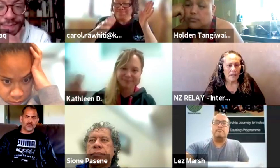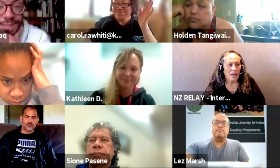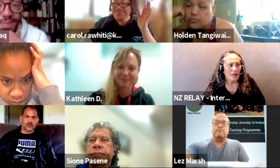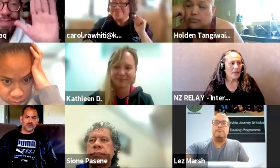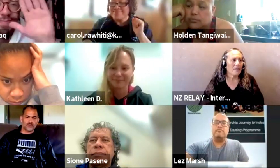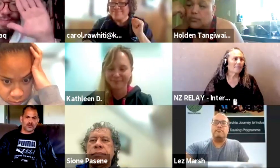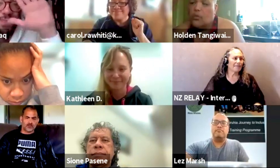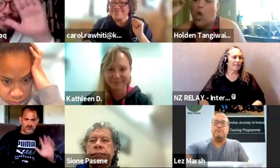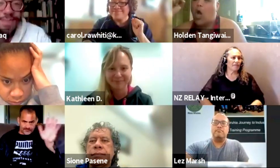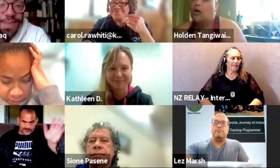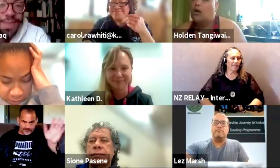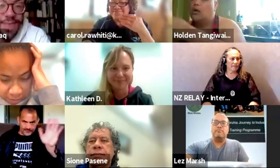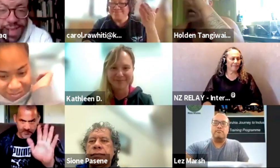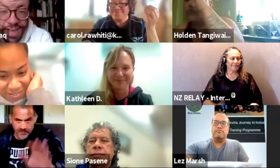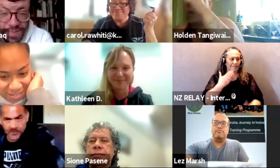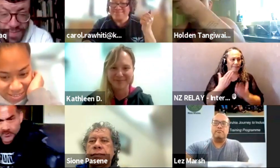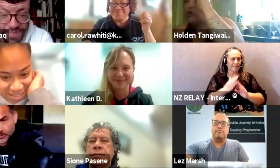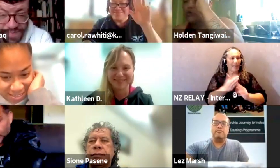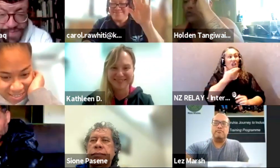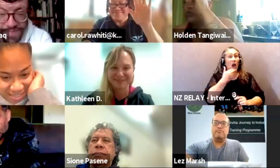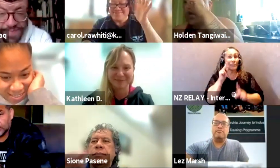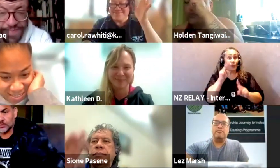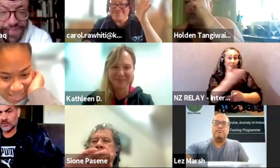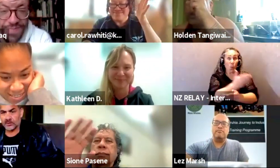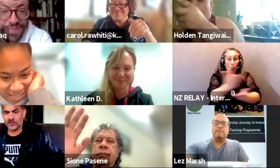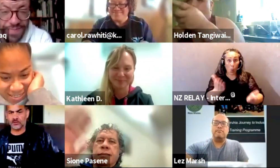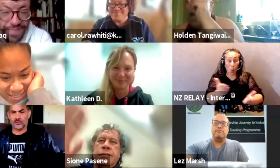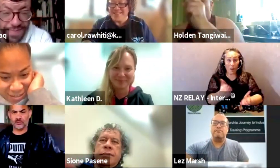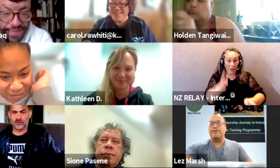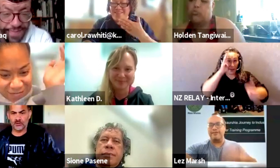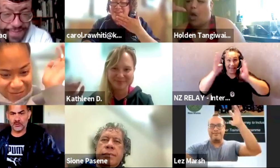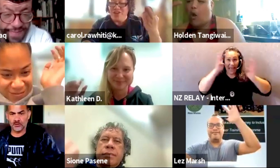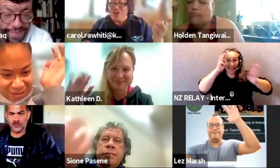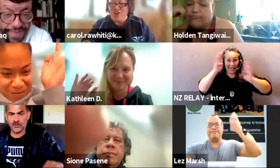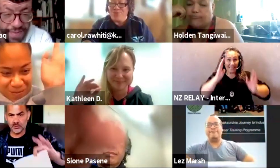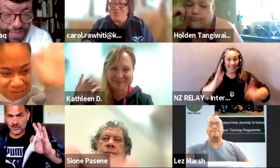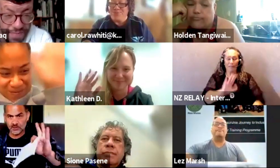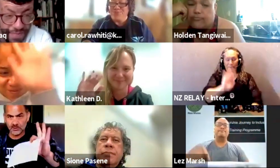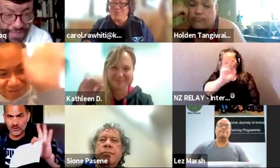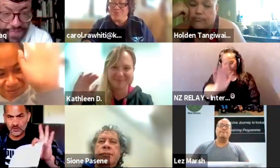guys. For coming. Nice to see you all. Ka kite. Ka kite.